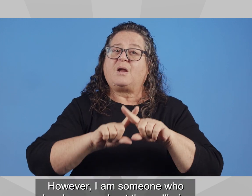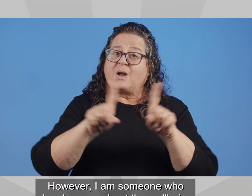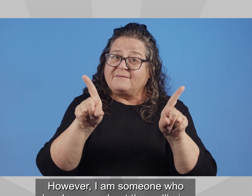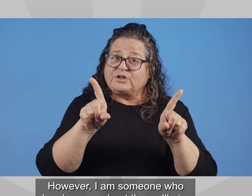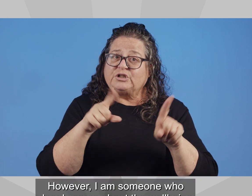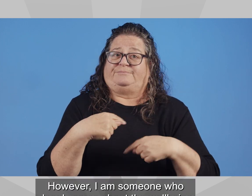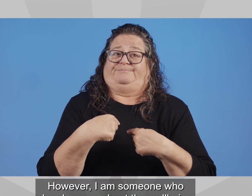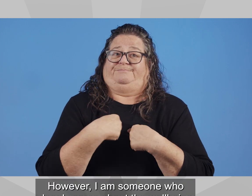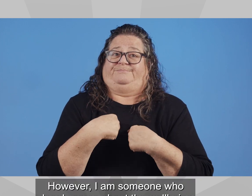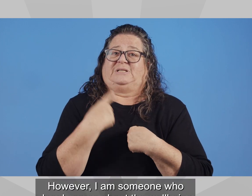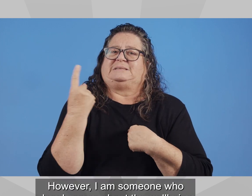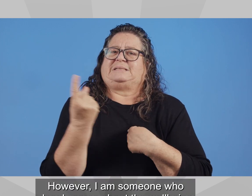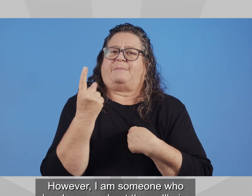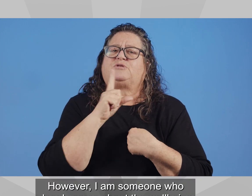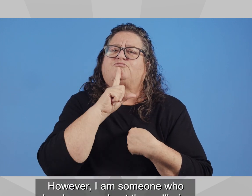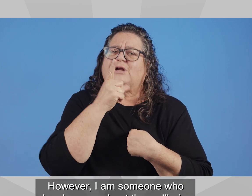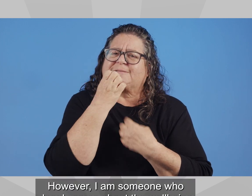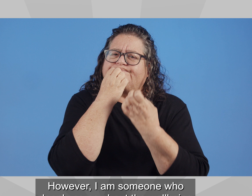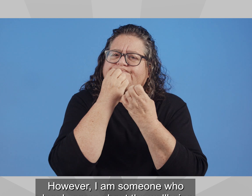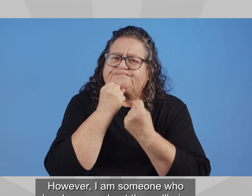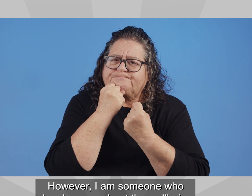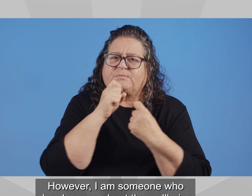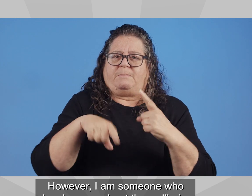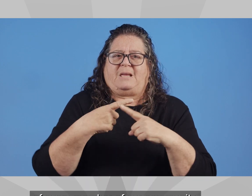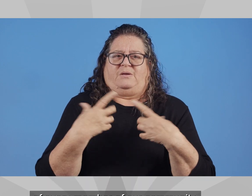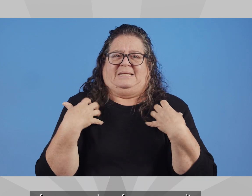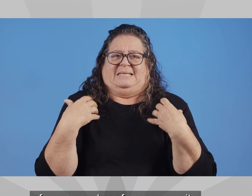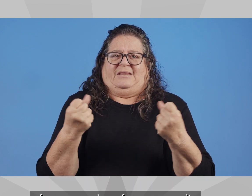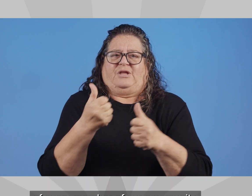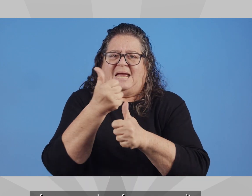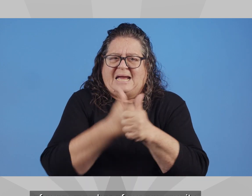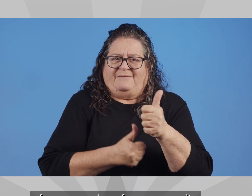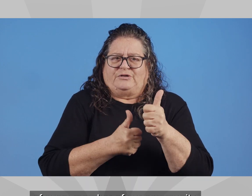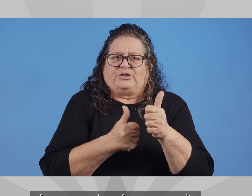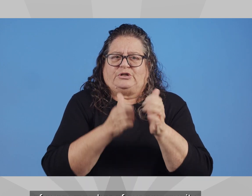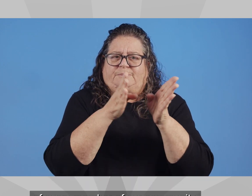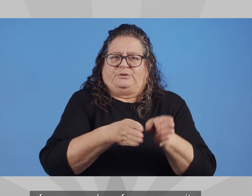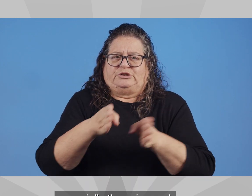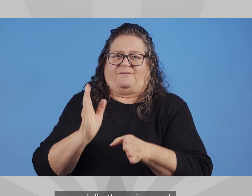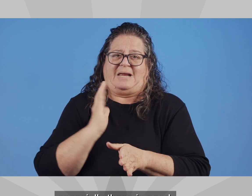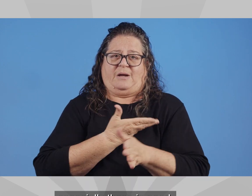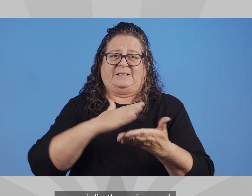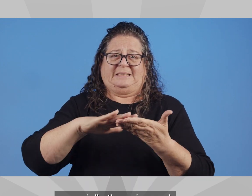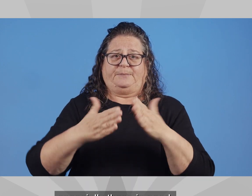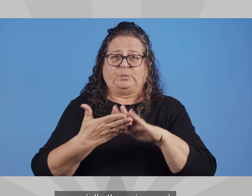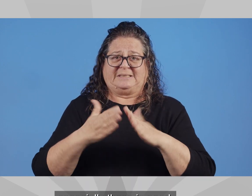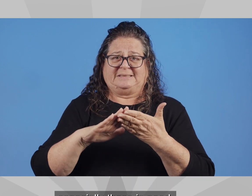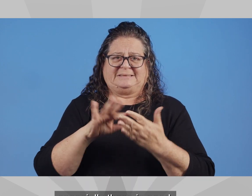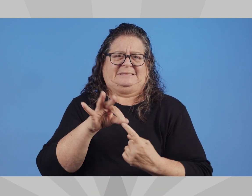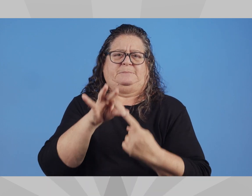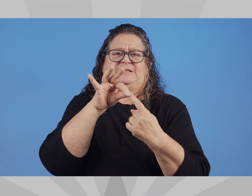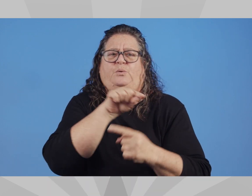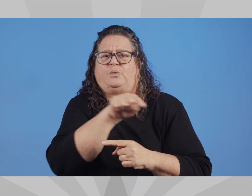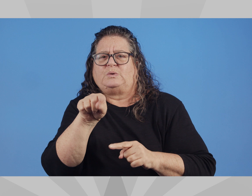However, I am someone who deeply cares about the well-being of every member of our community, especially those in